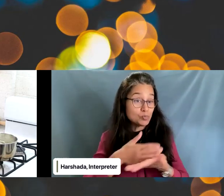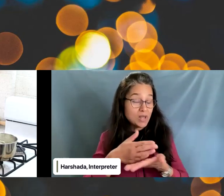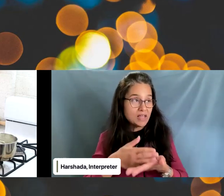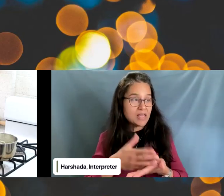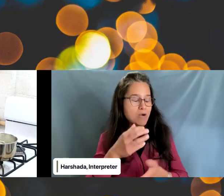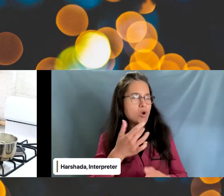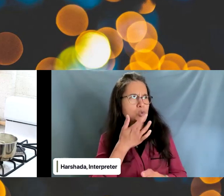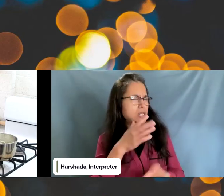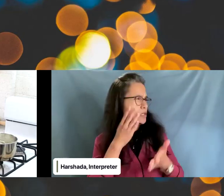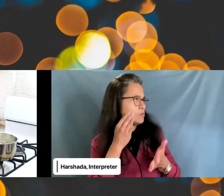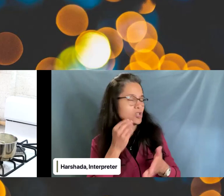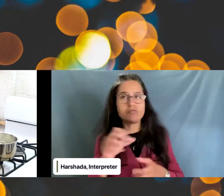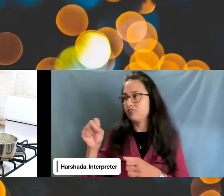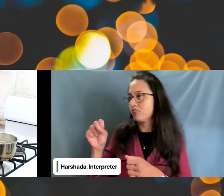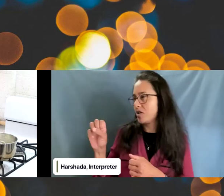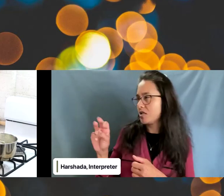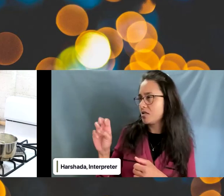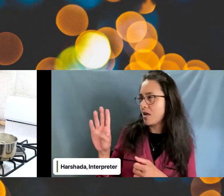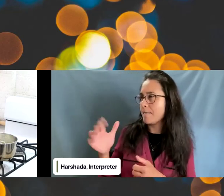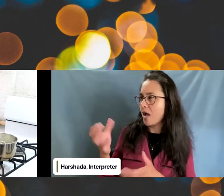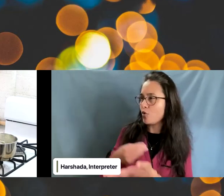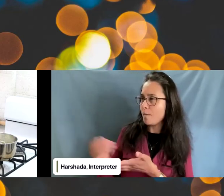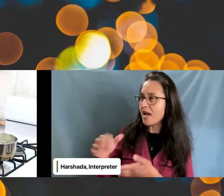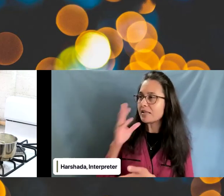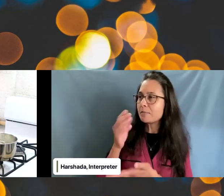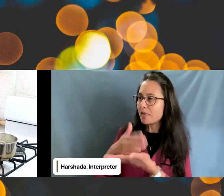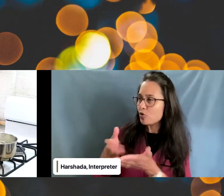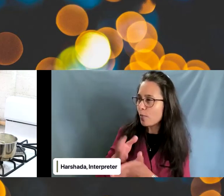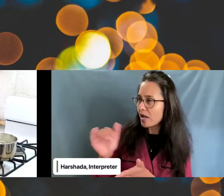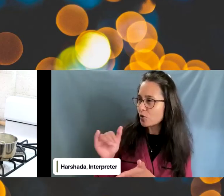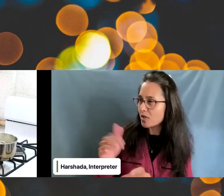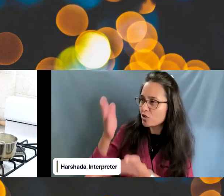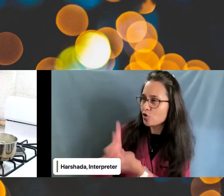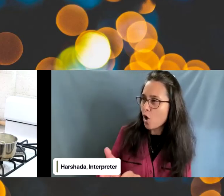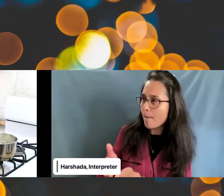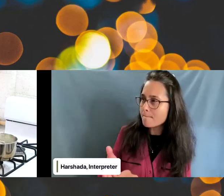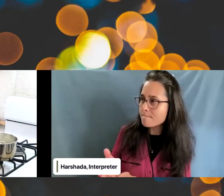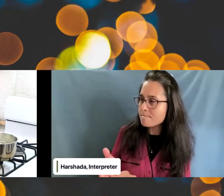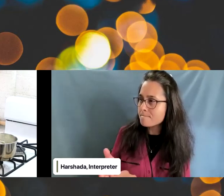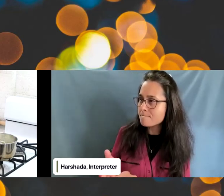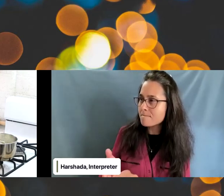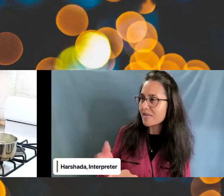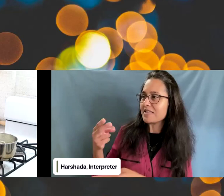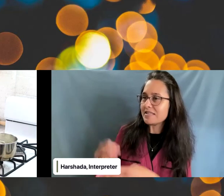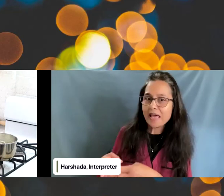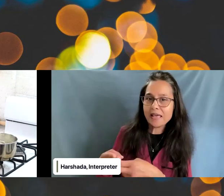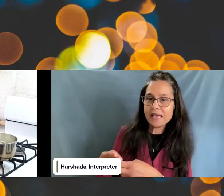Yeah, Samba, I would like a bite of peach pie too. And stop calling me small.